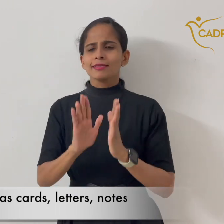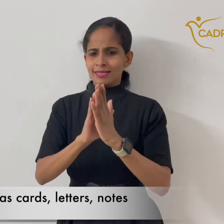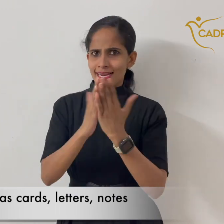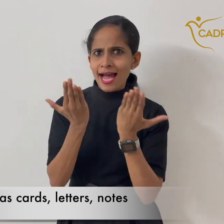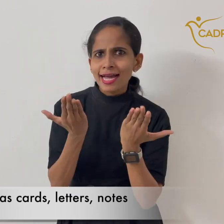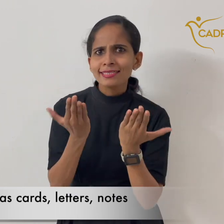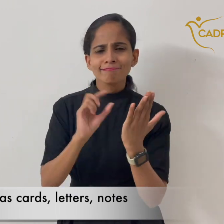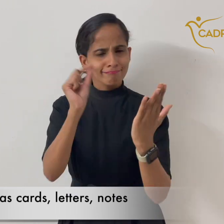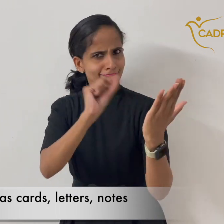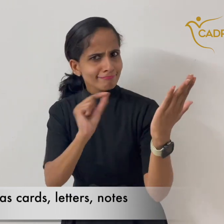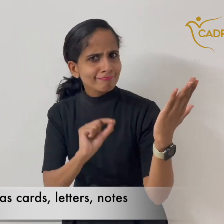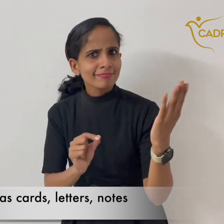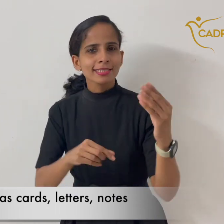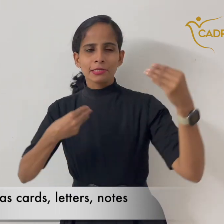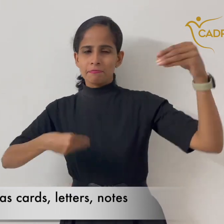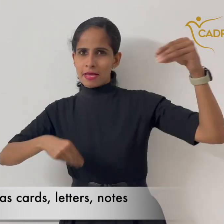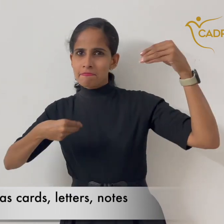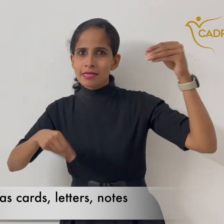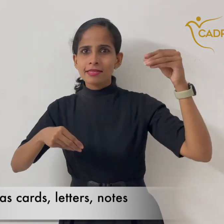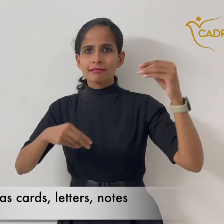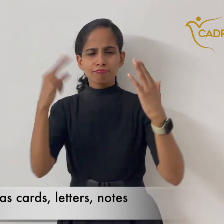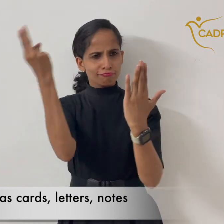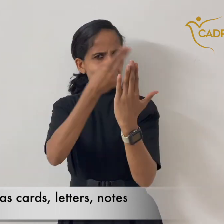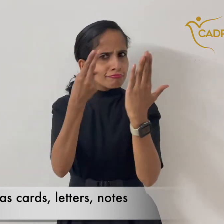cards, letters, notes,